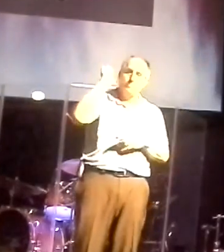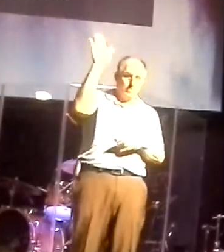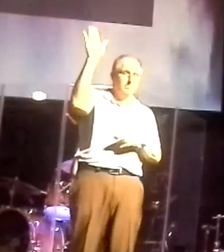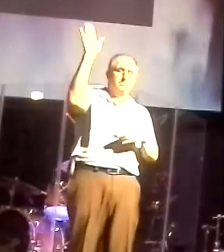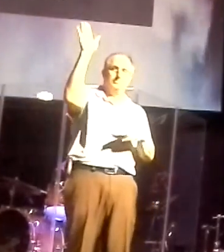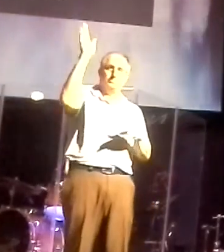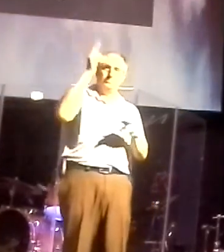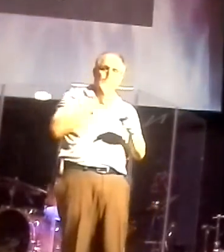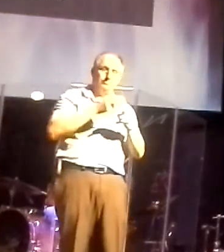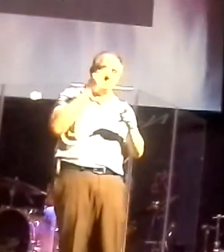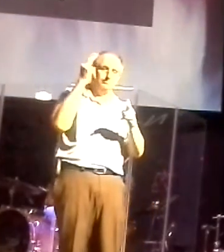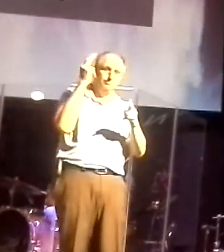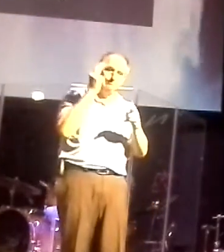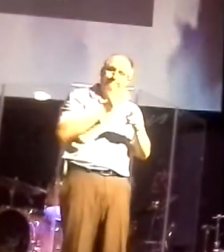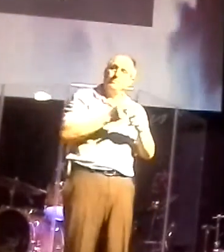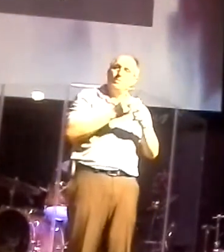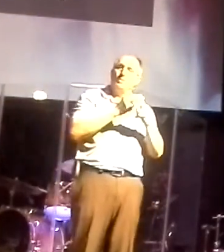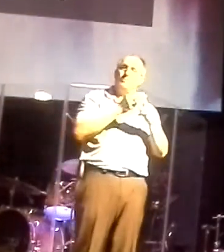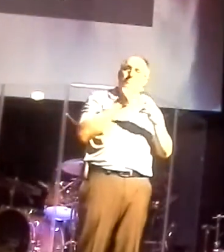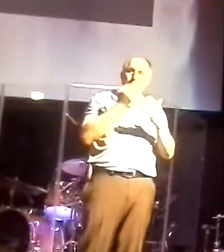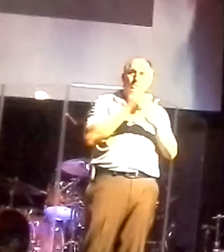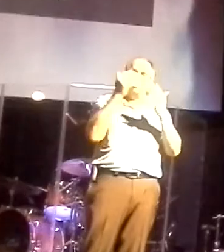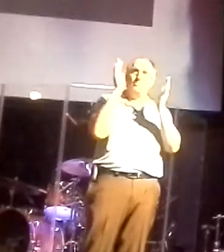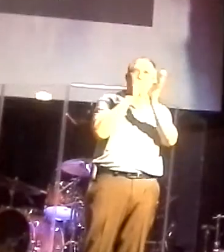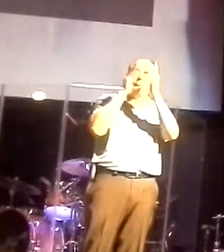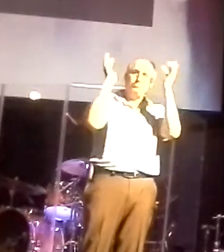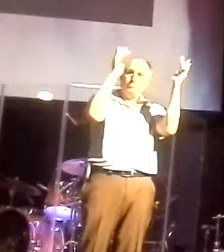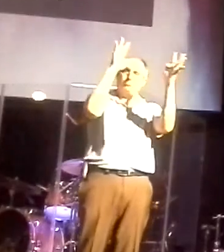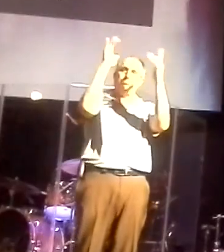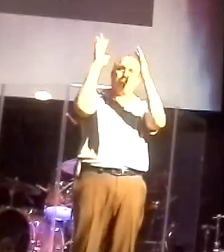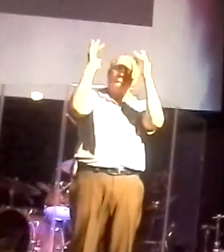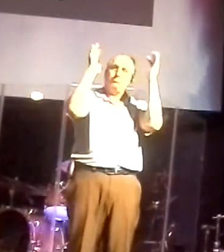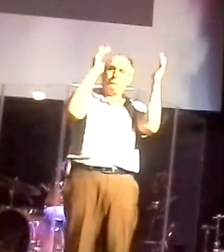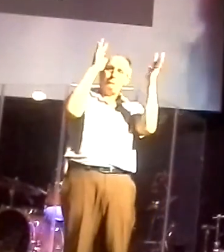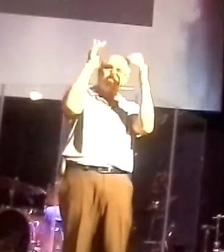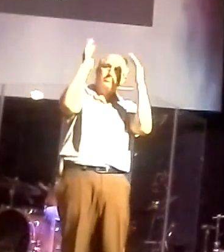Oh, praise His name